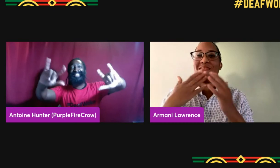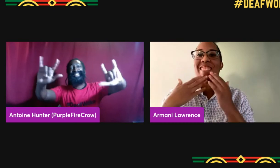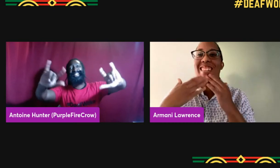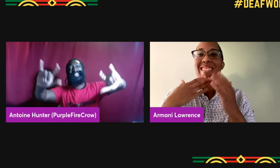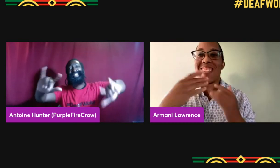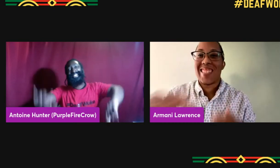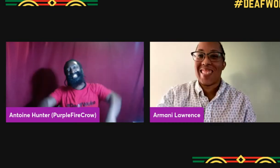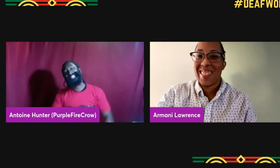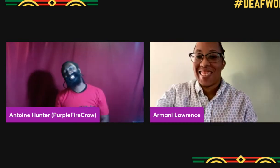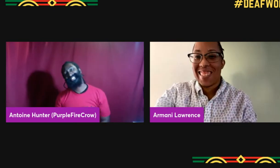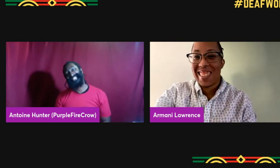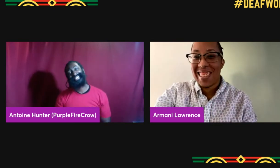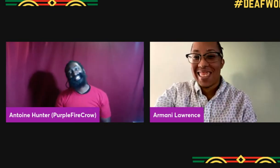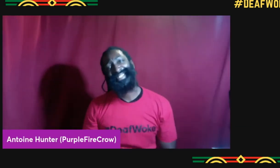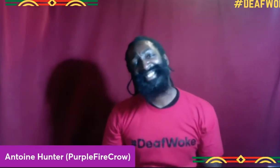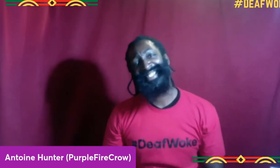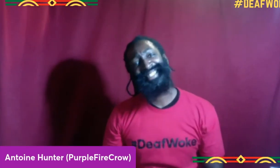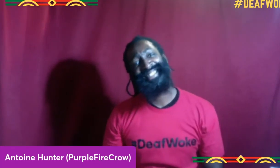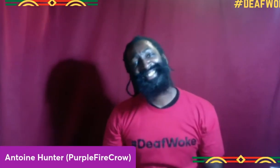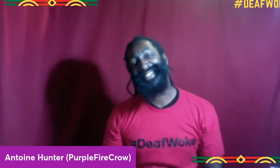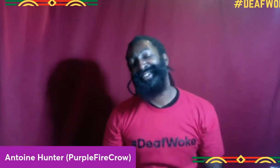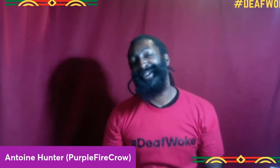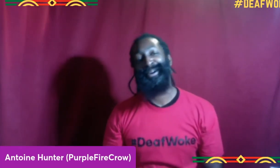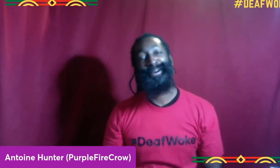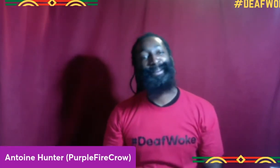you. All right.